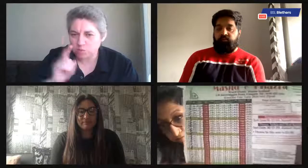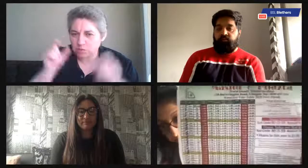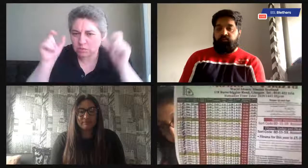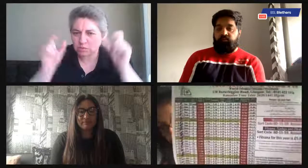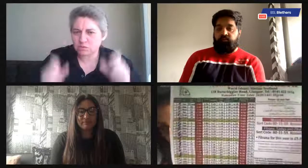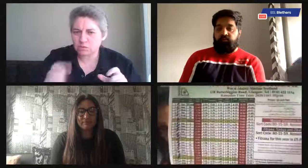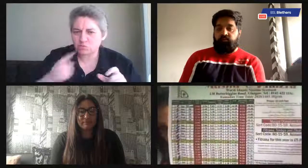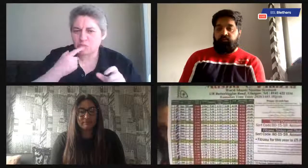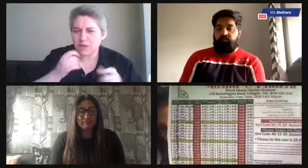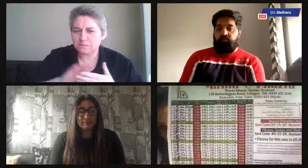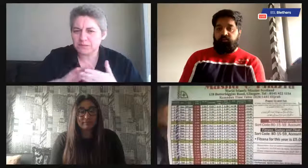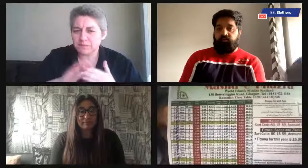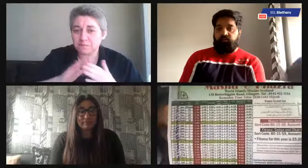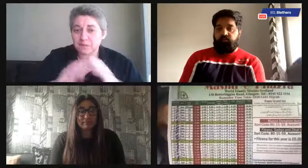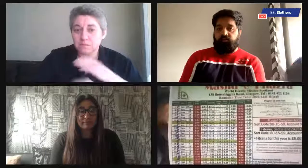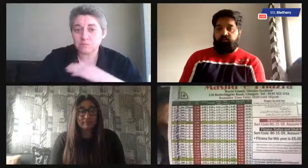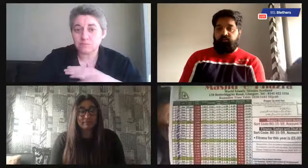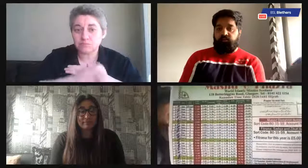Yeah, so that's the times